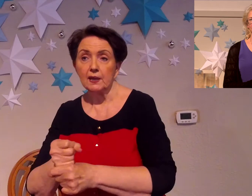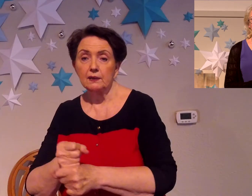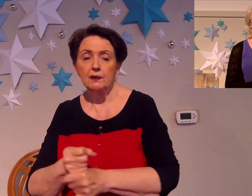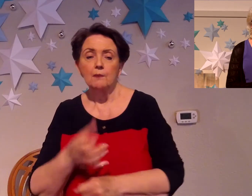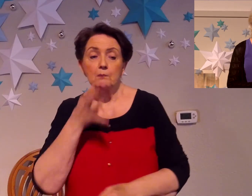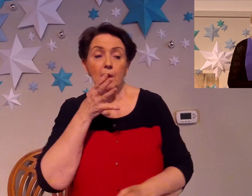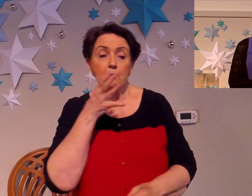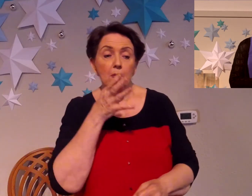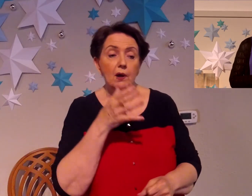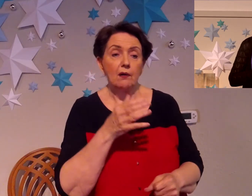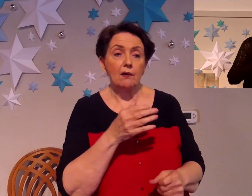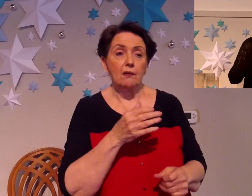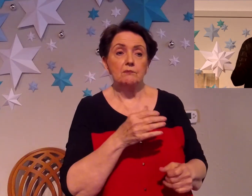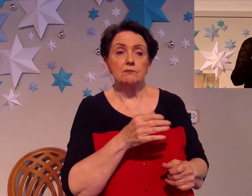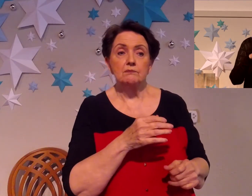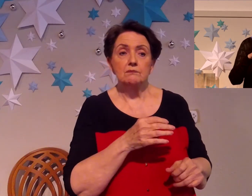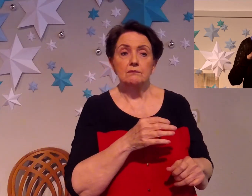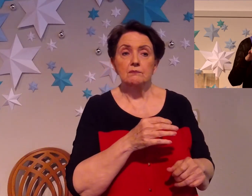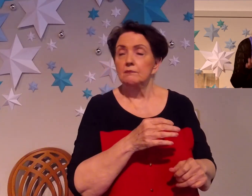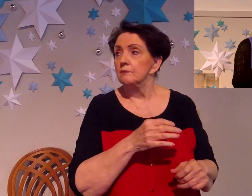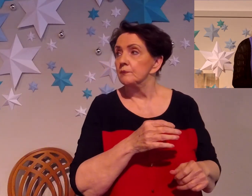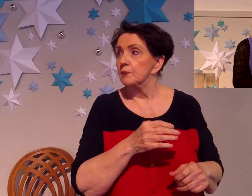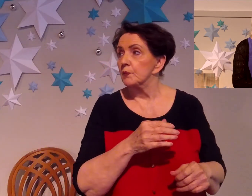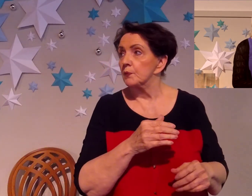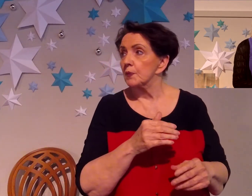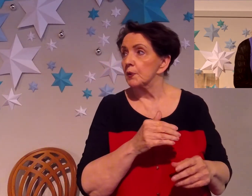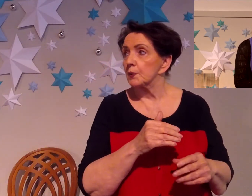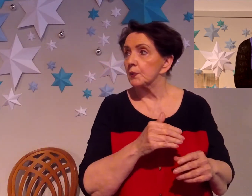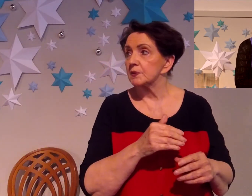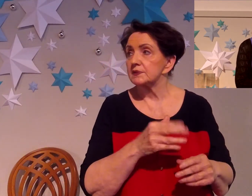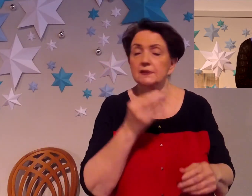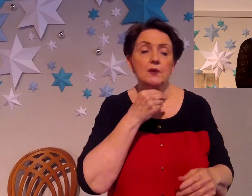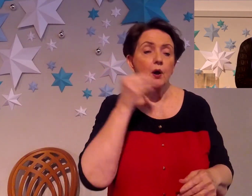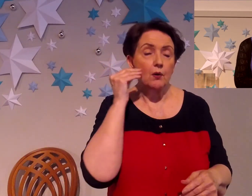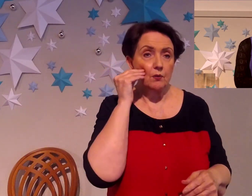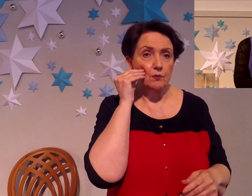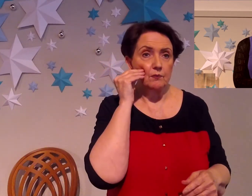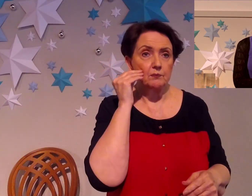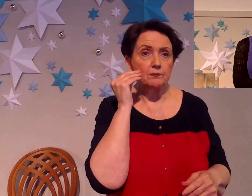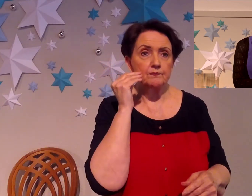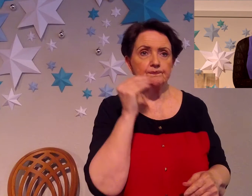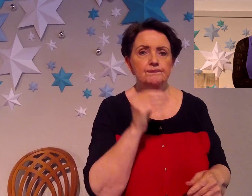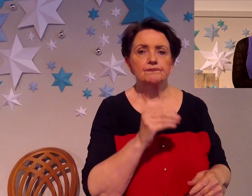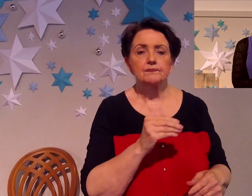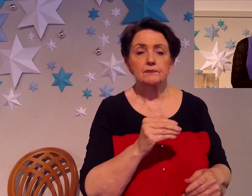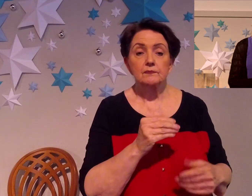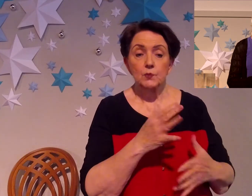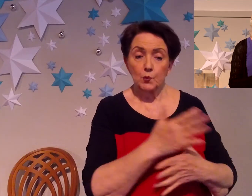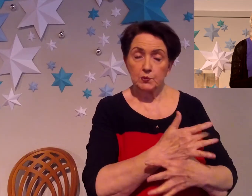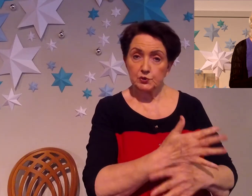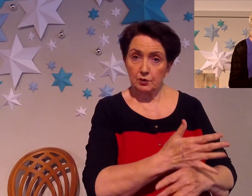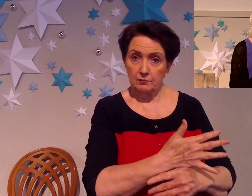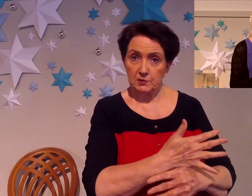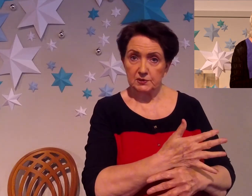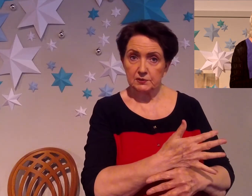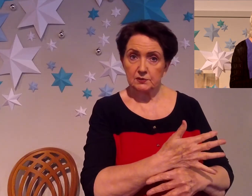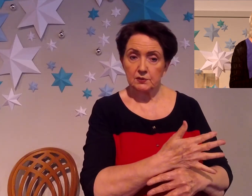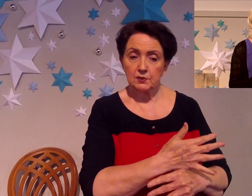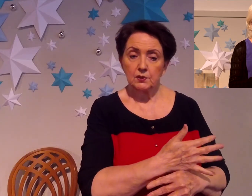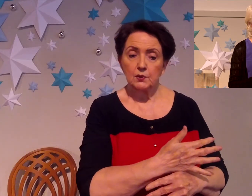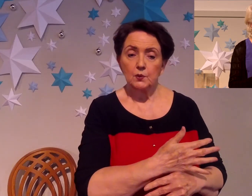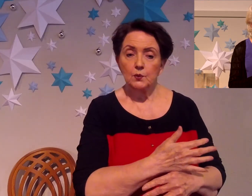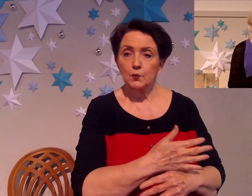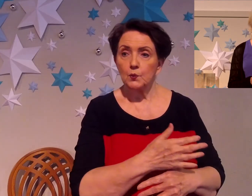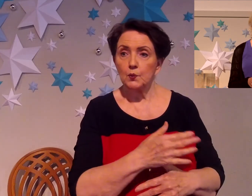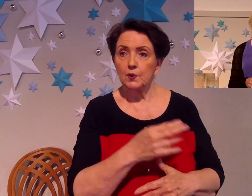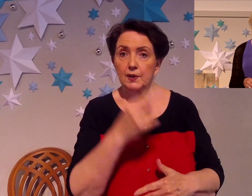lot of time in the beauty of the home. Now, as Germans, we celebrated, and Roman Catholics,